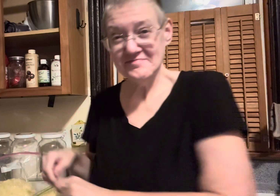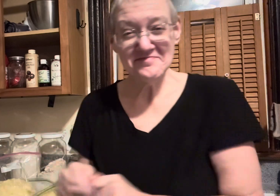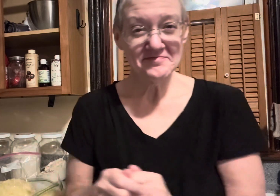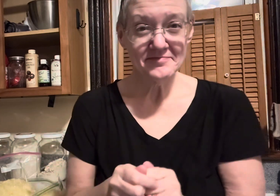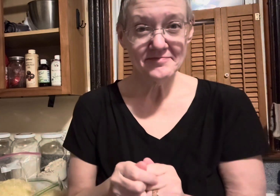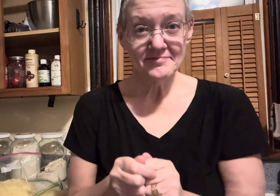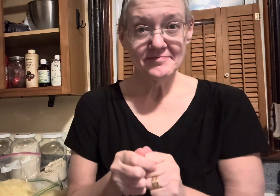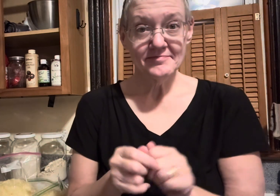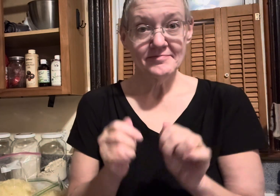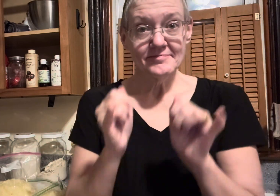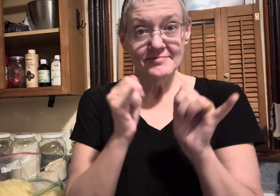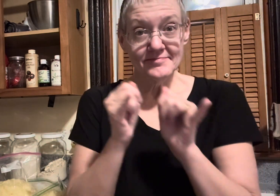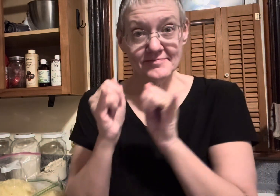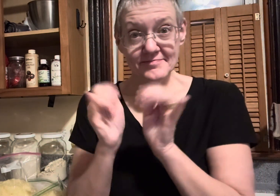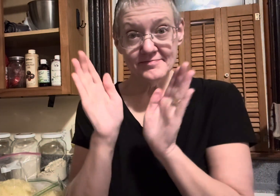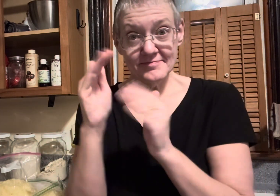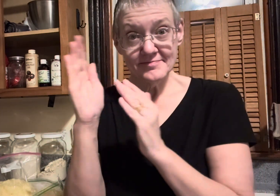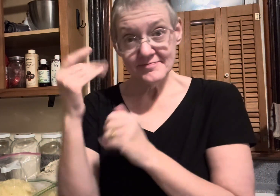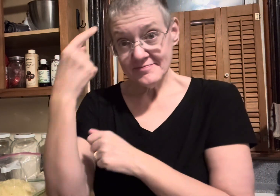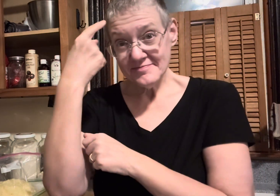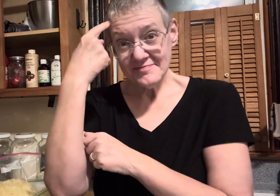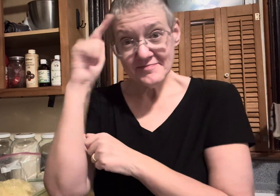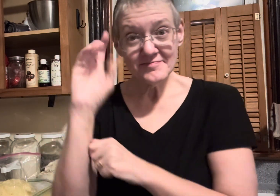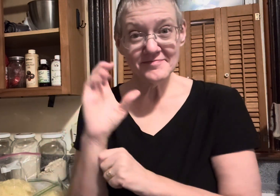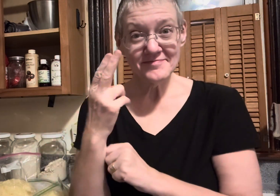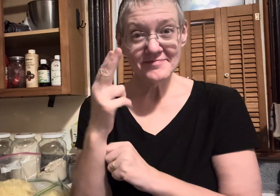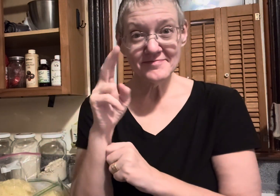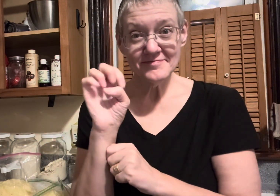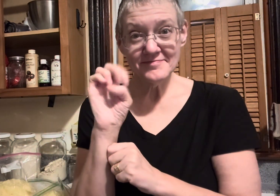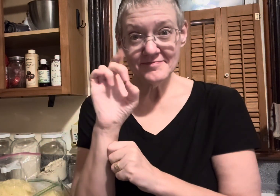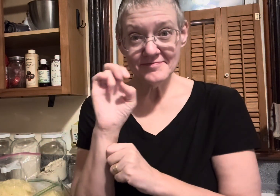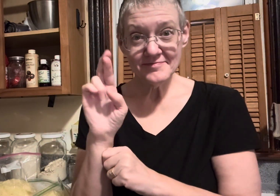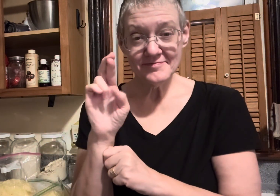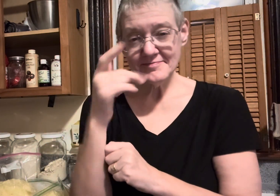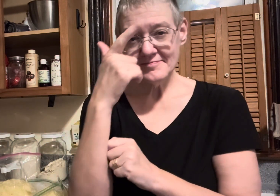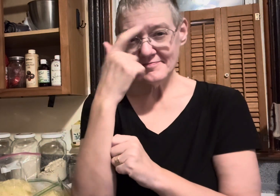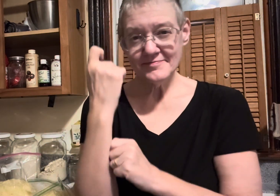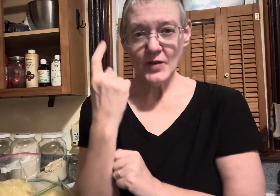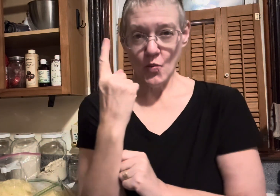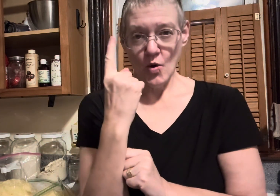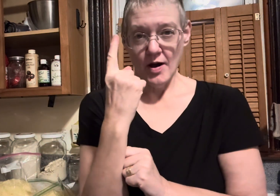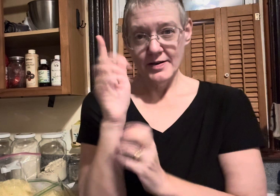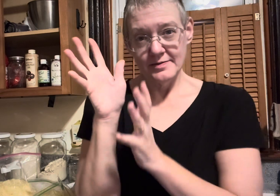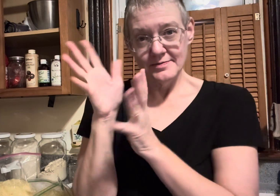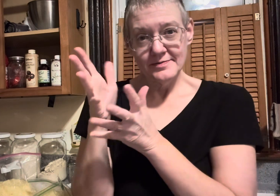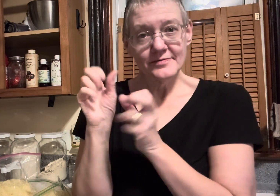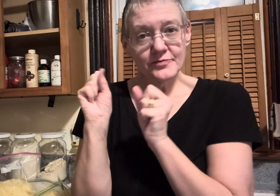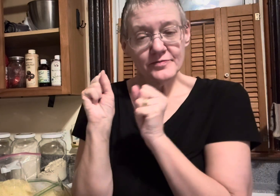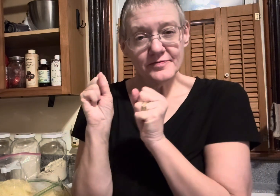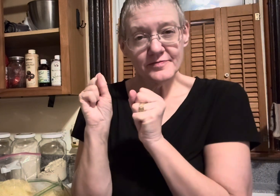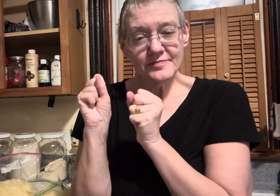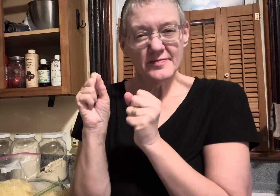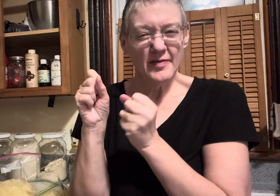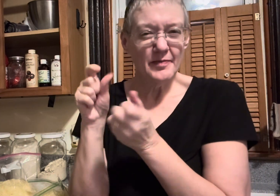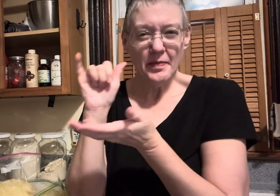I like to put the cheddar in individual baggies so that we can just leave one in the fridge until it's used